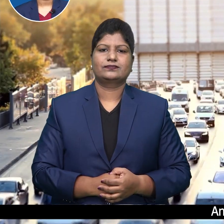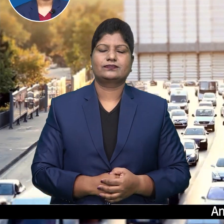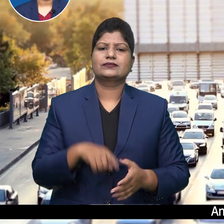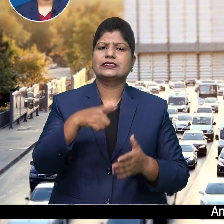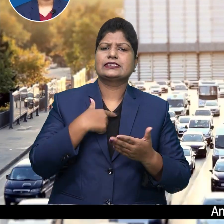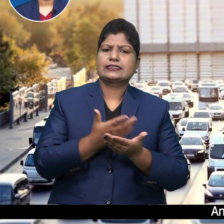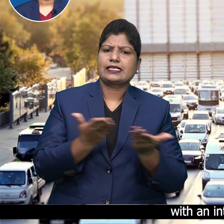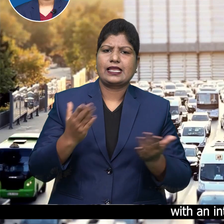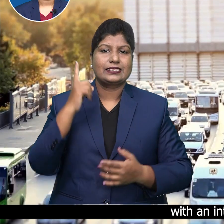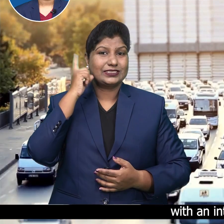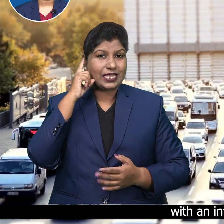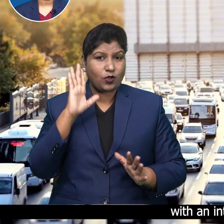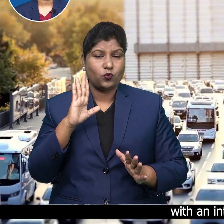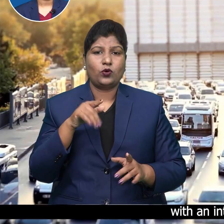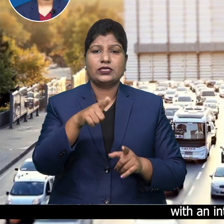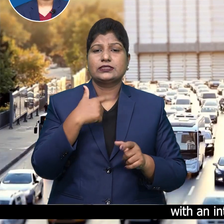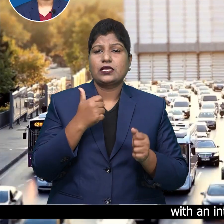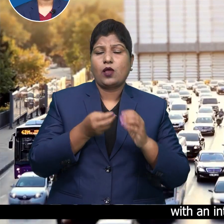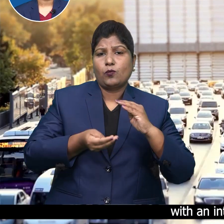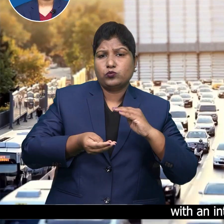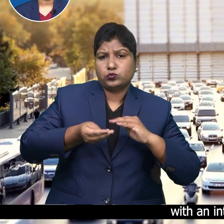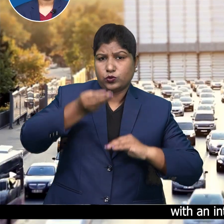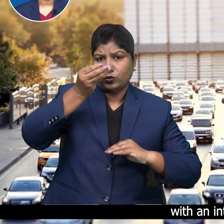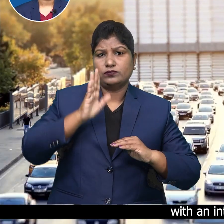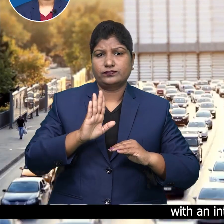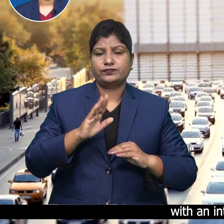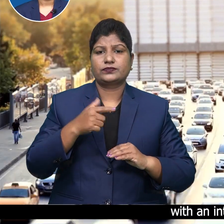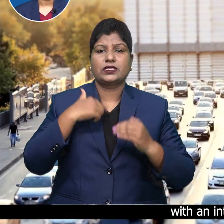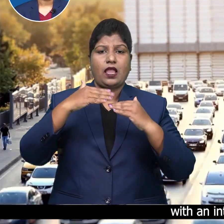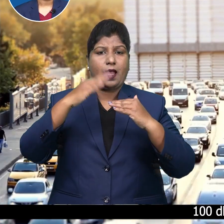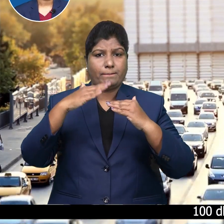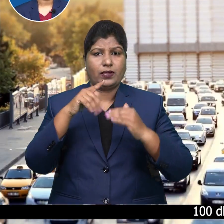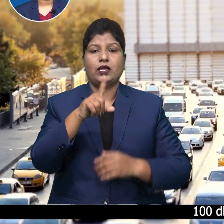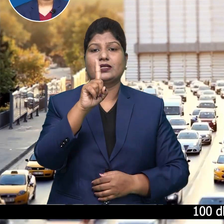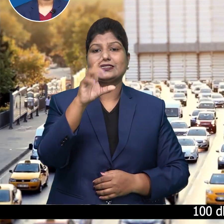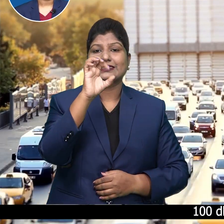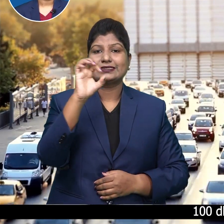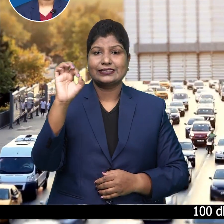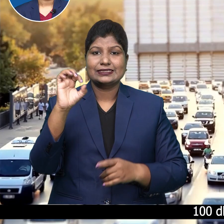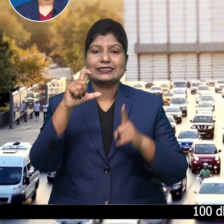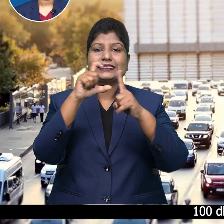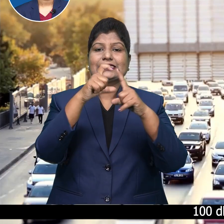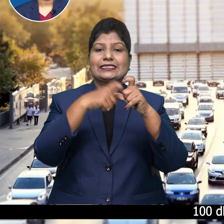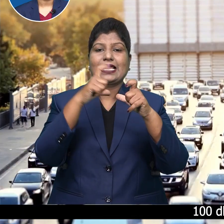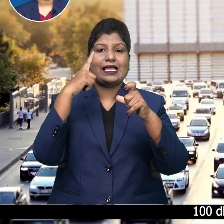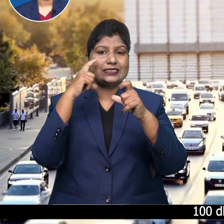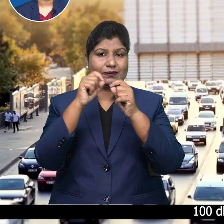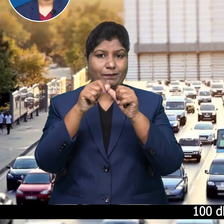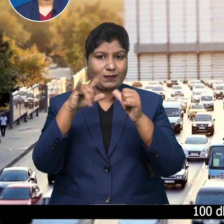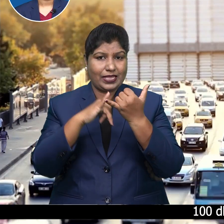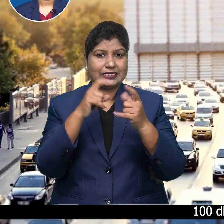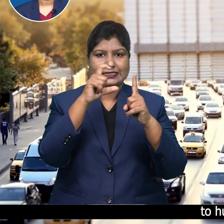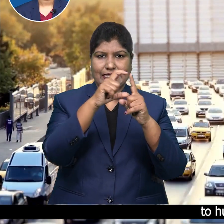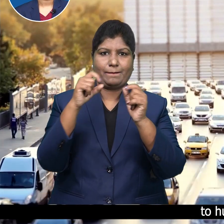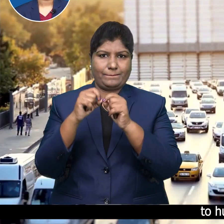Any sound with an intensity of above 100 dB is